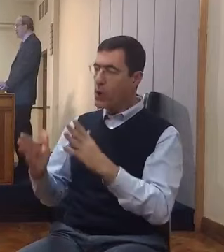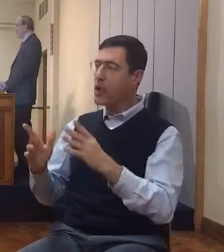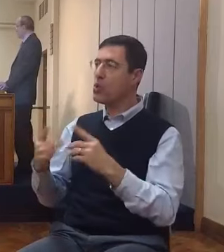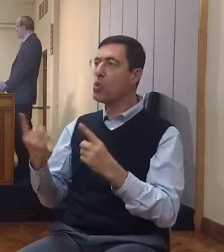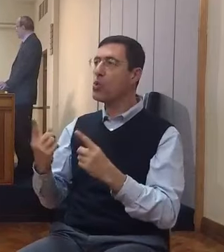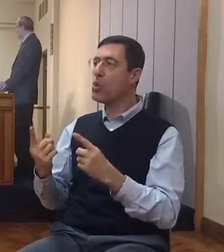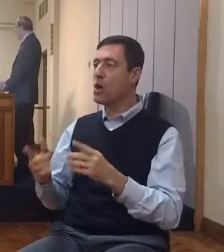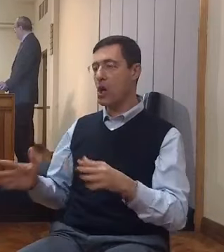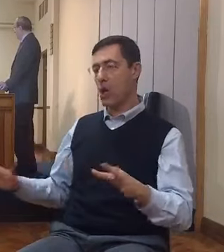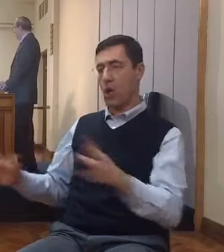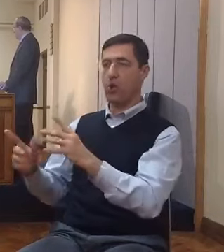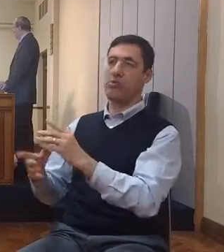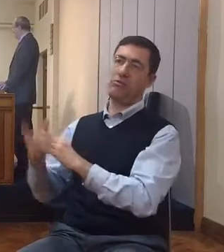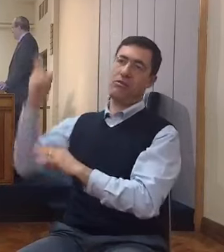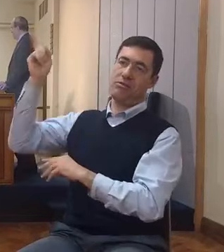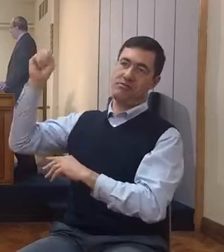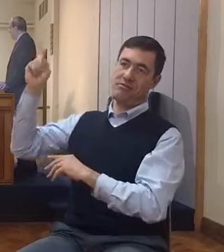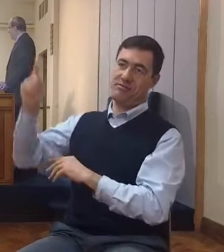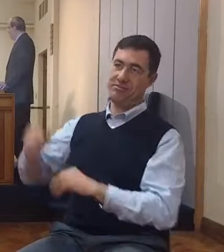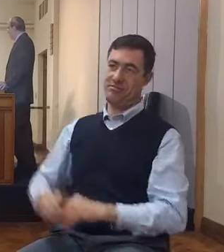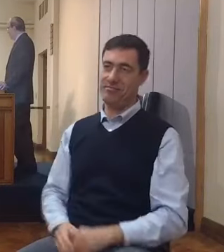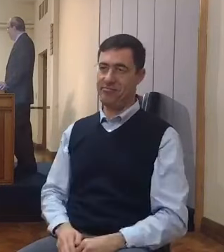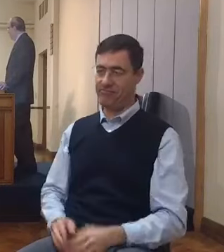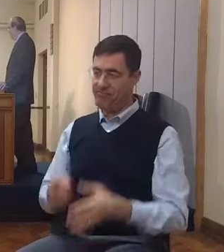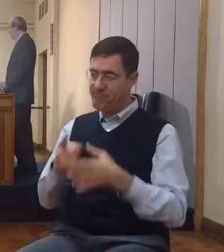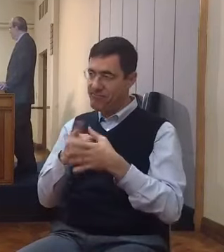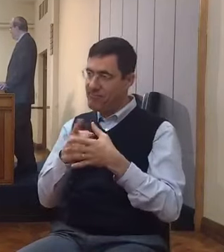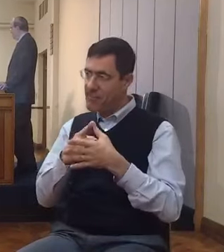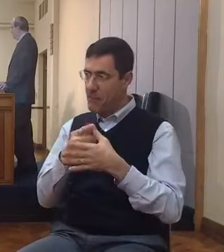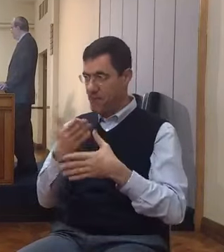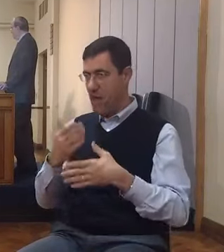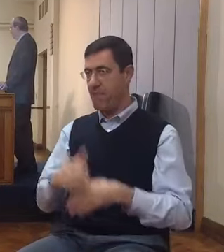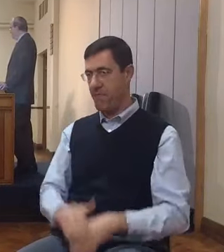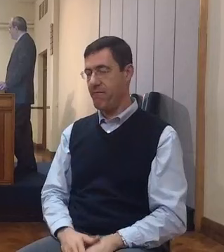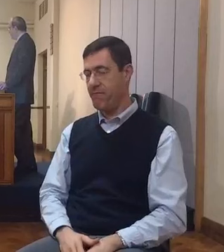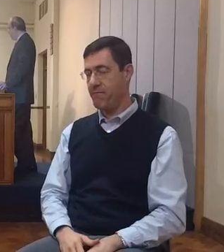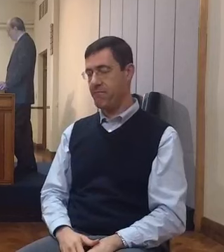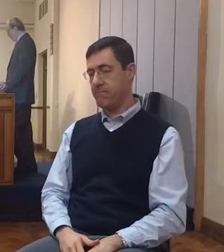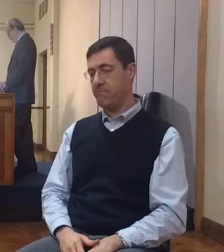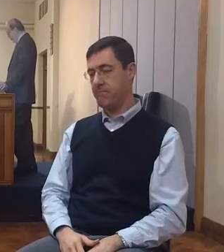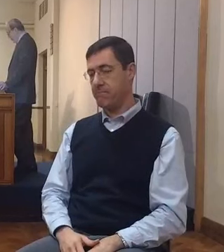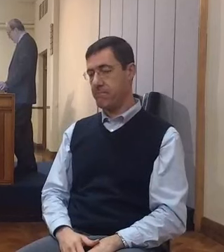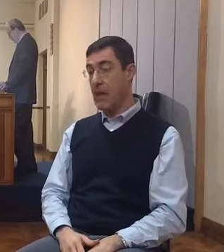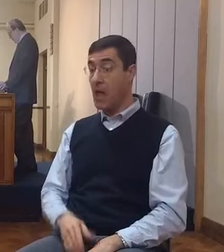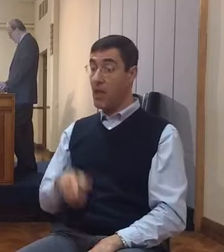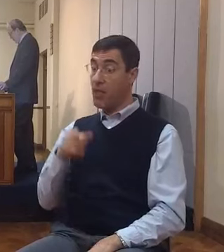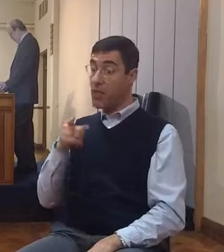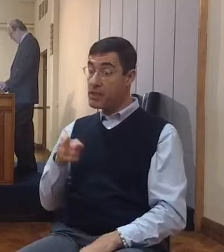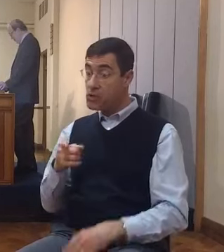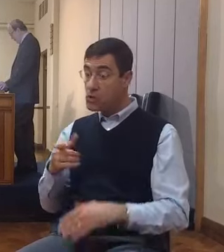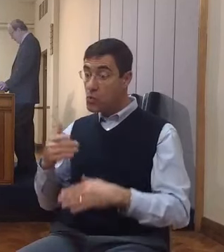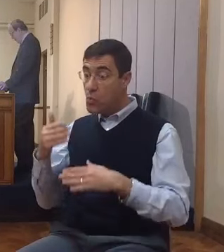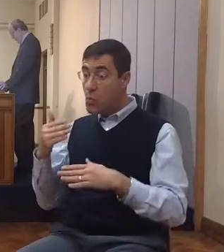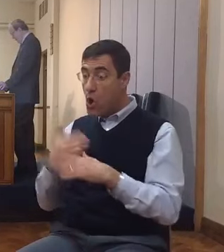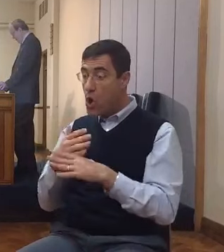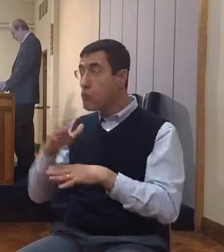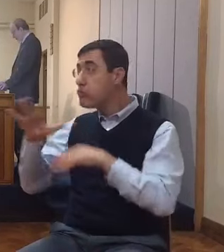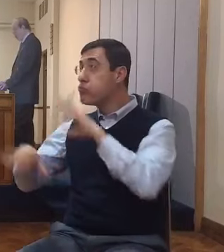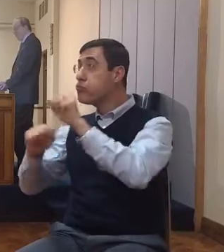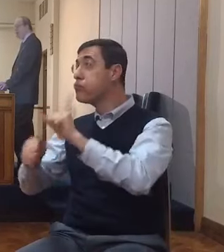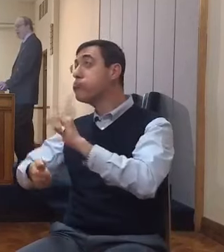name is mentioned. It isn't mentioned anymore. It's all God's work. It's all his